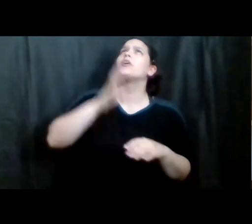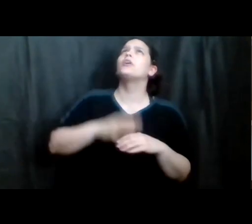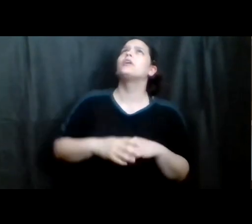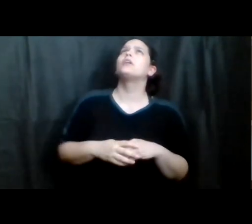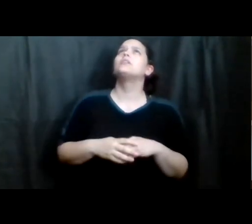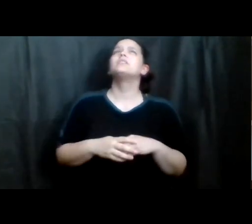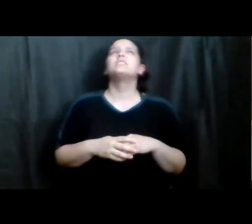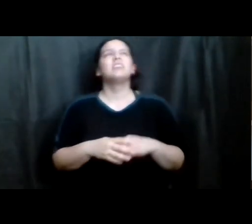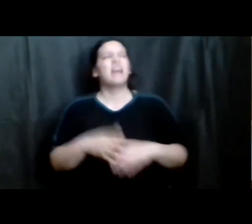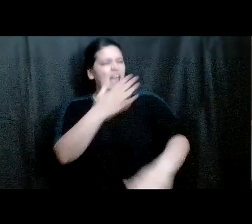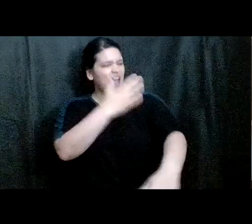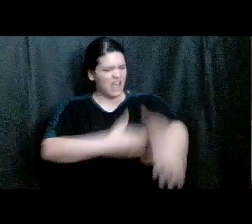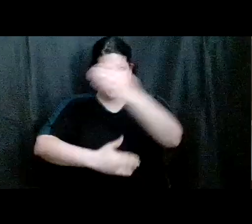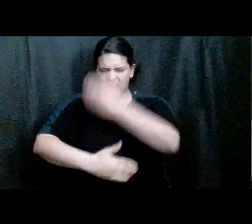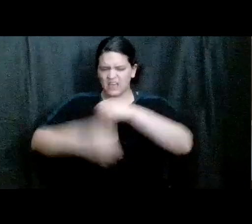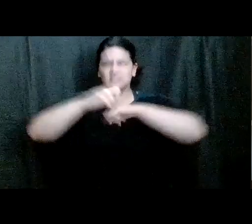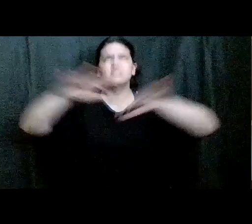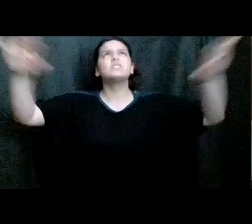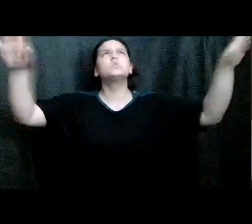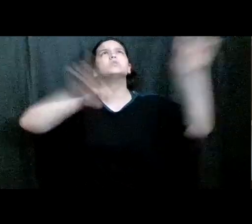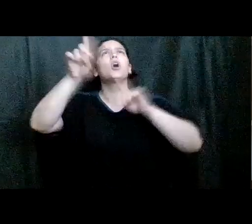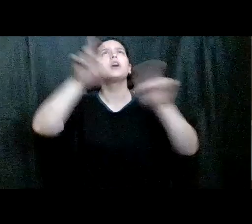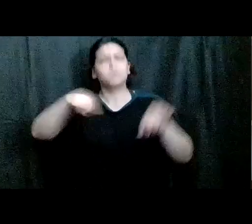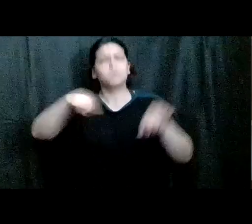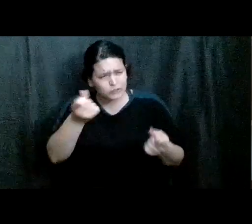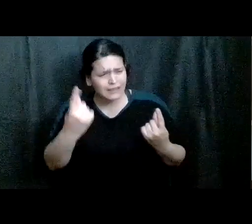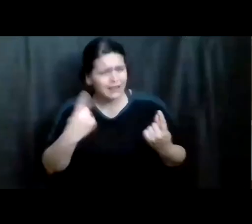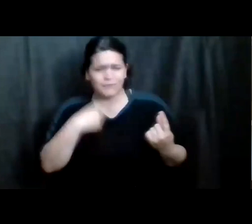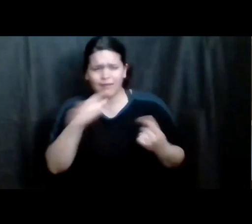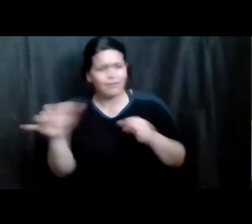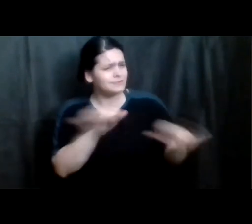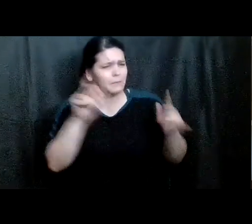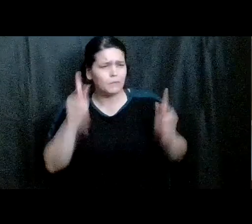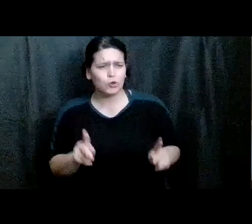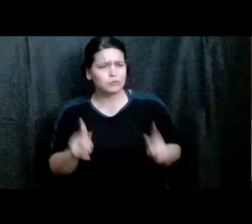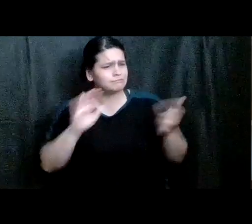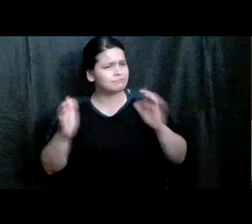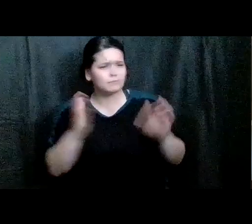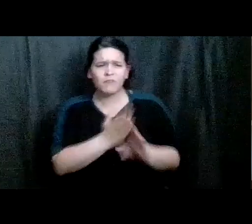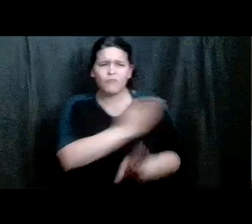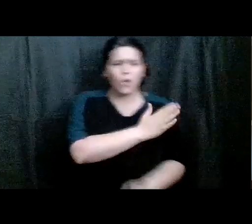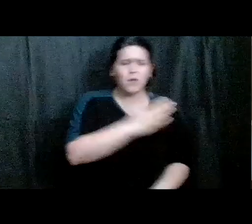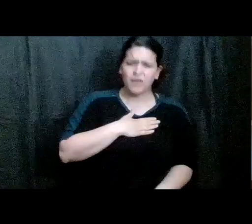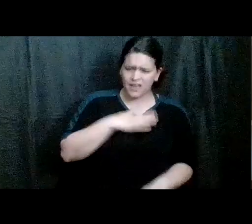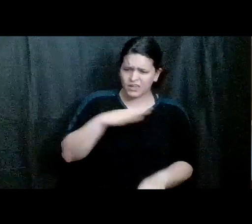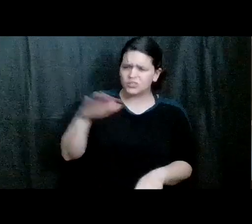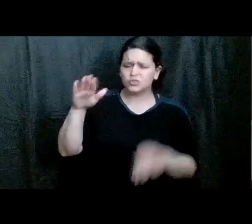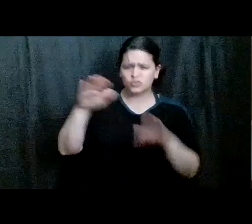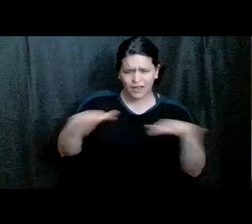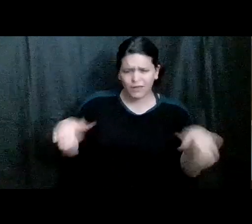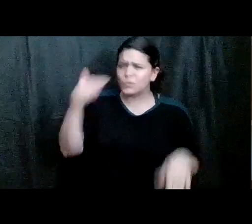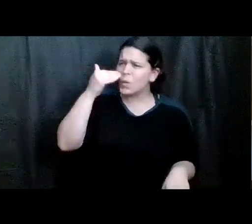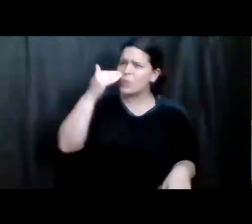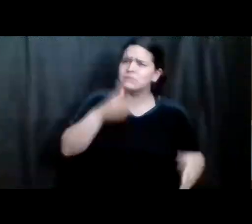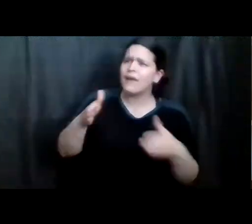stars, you understand I am not who I was before. And my child knows the path, continues to lead me